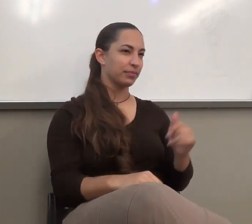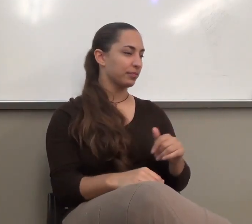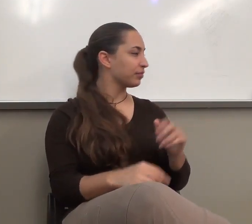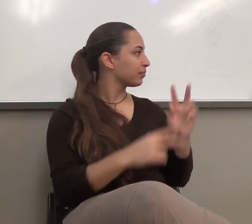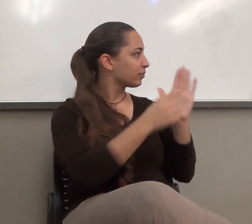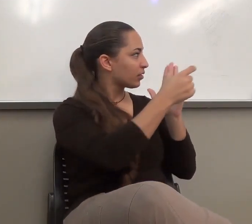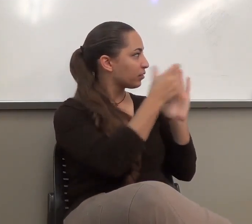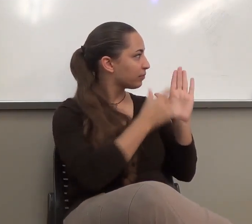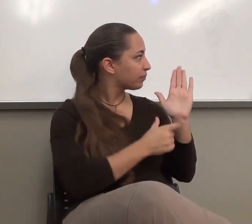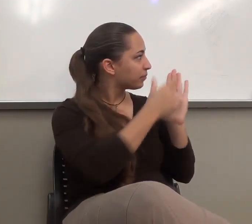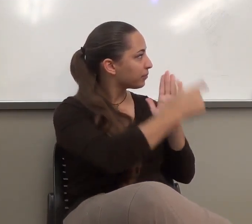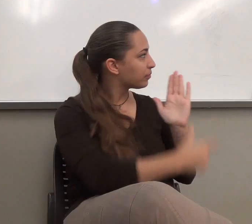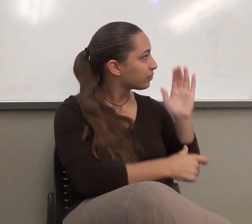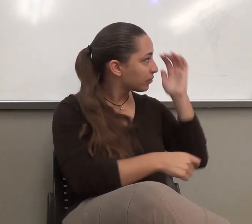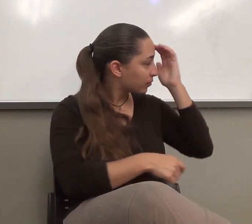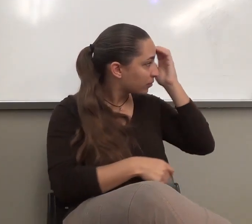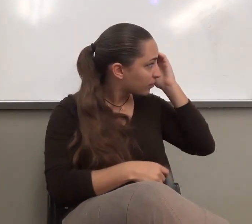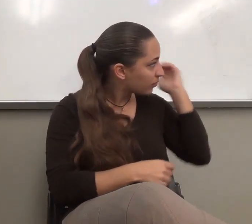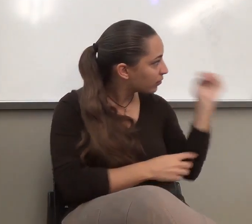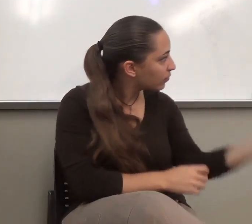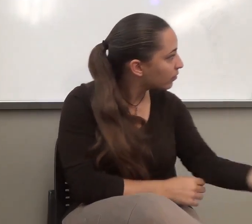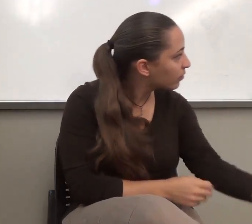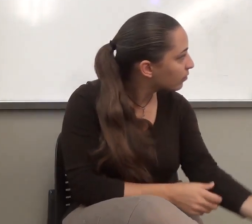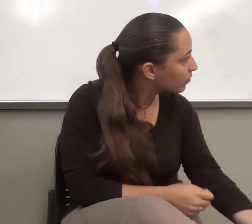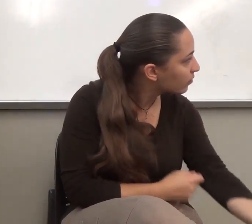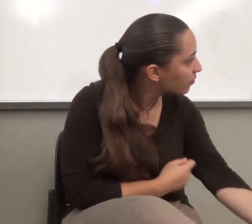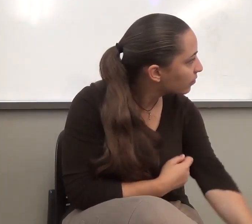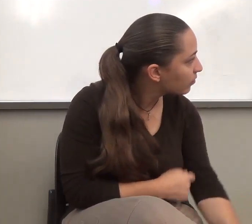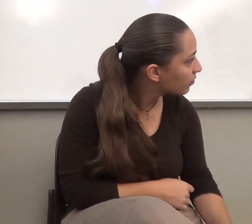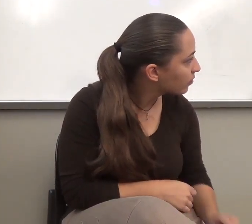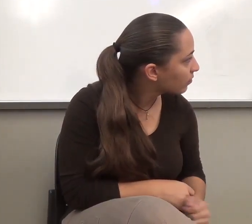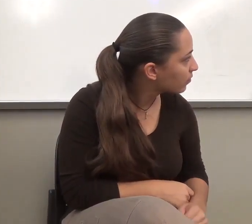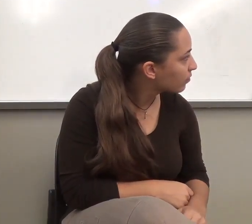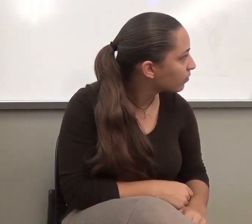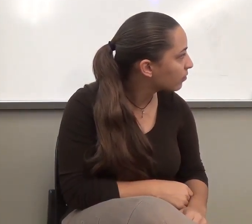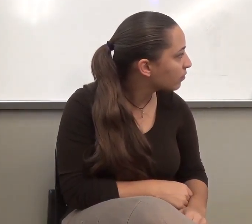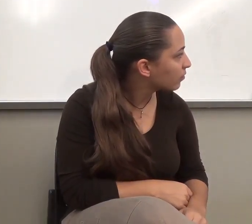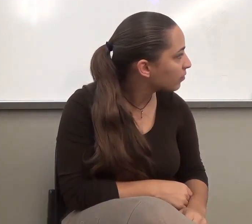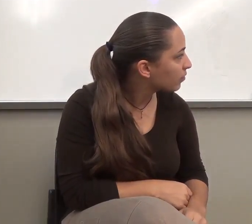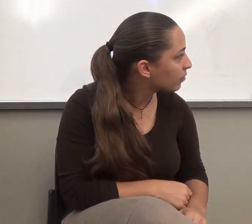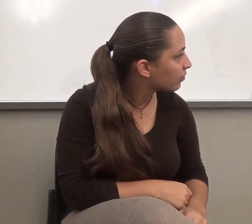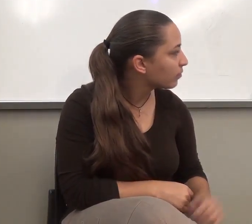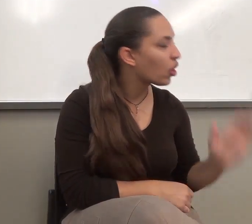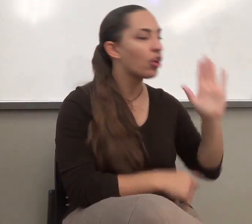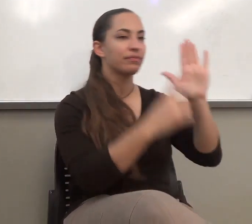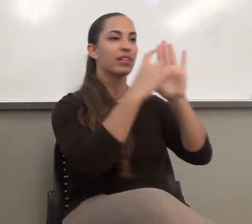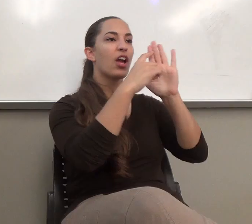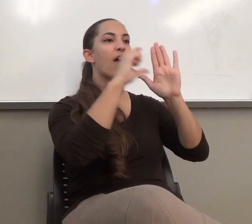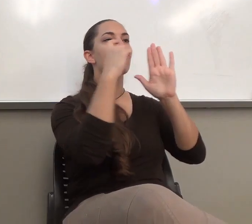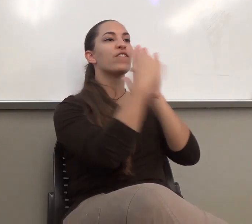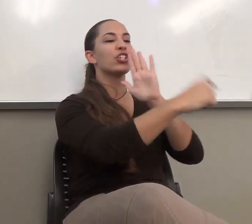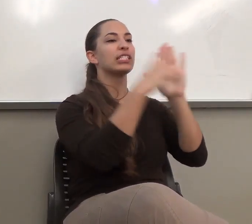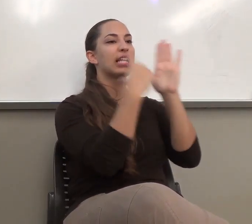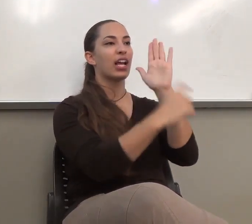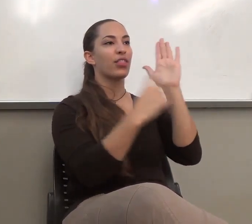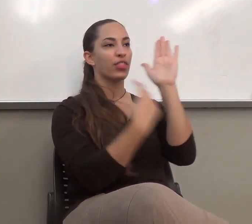this row is person, and this is first person, second person, and third person. Does that